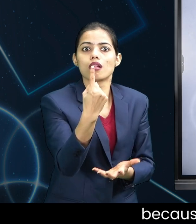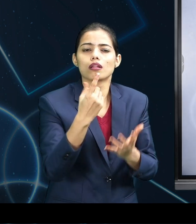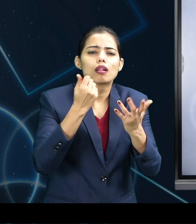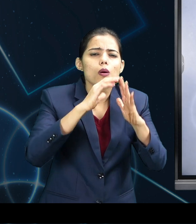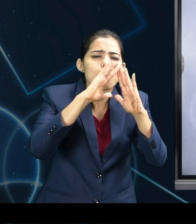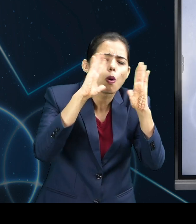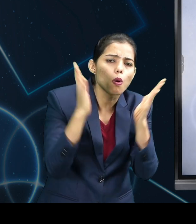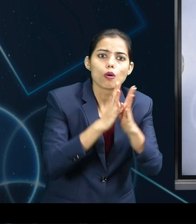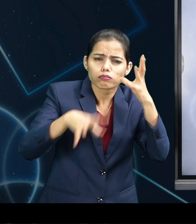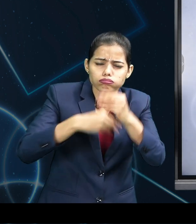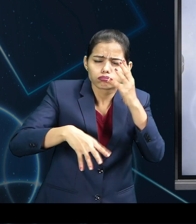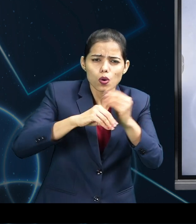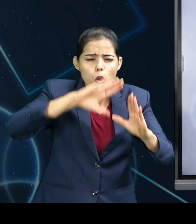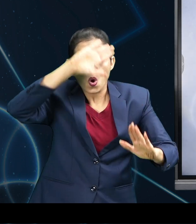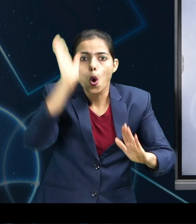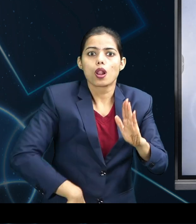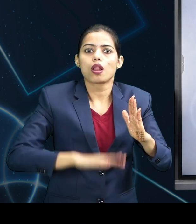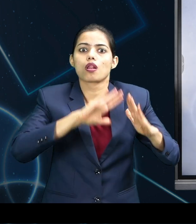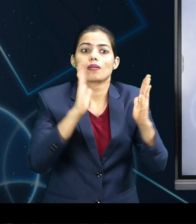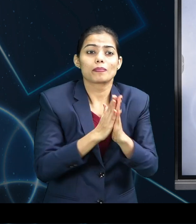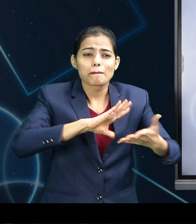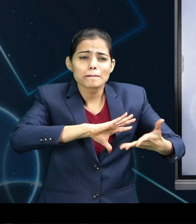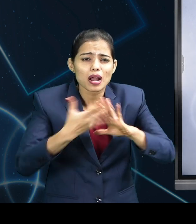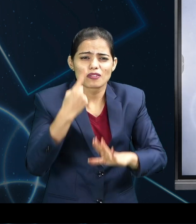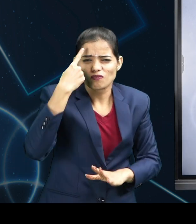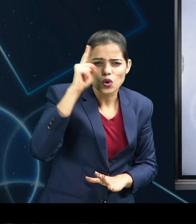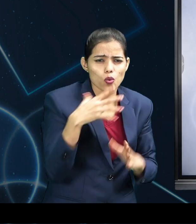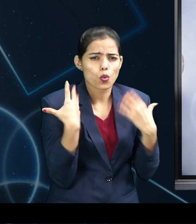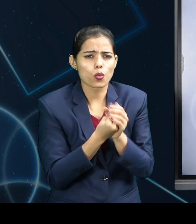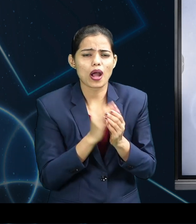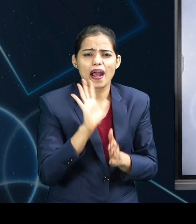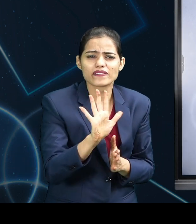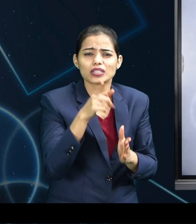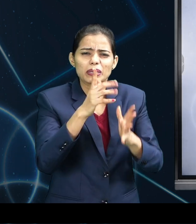for the number of oranges.